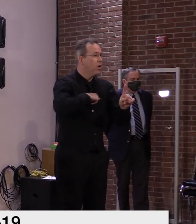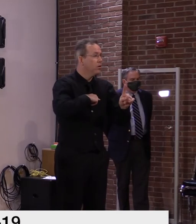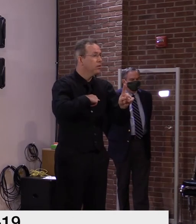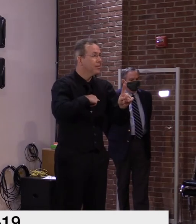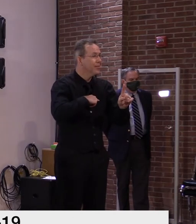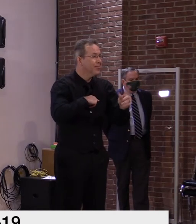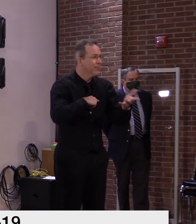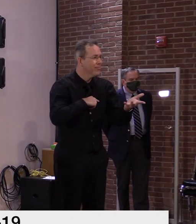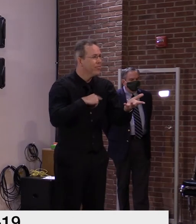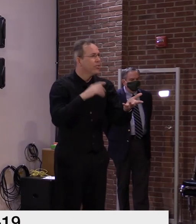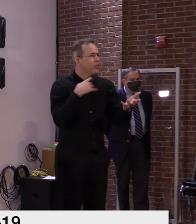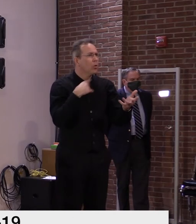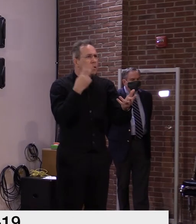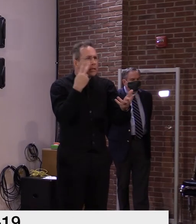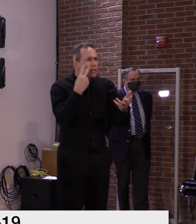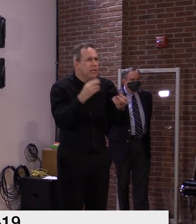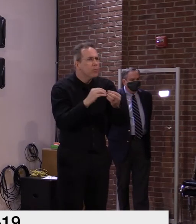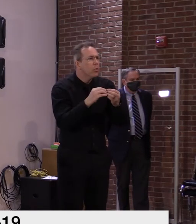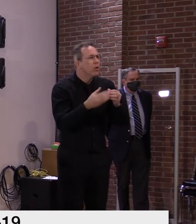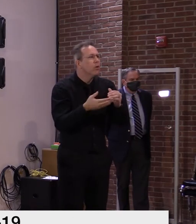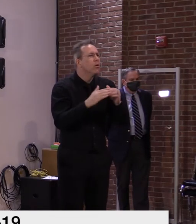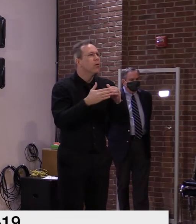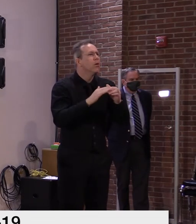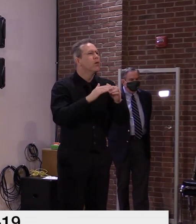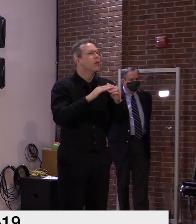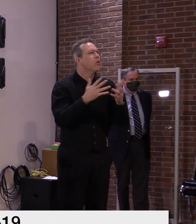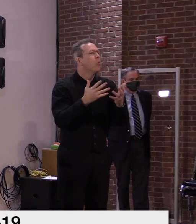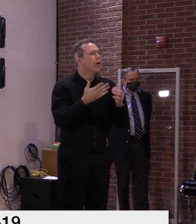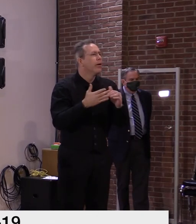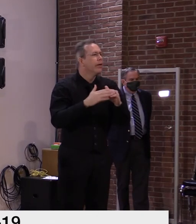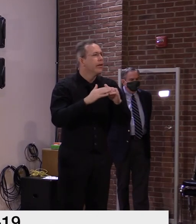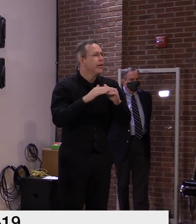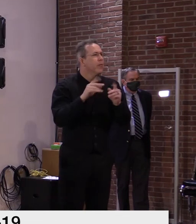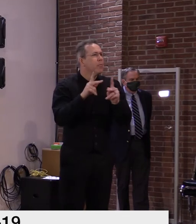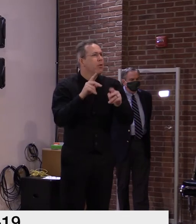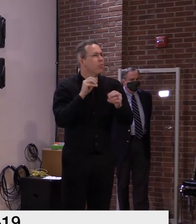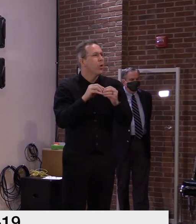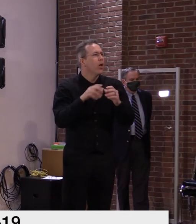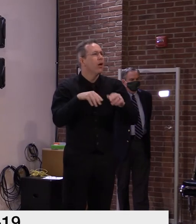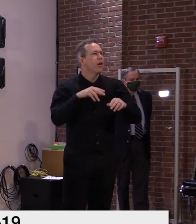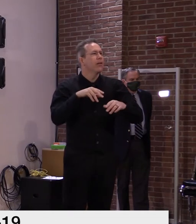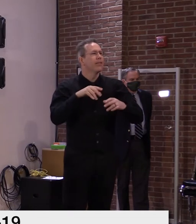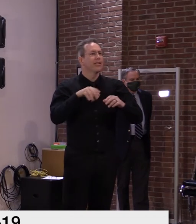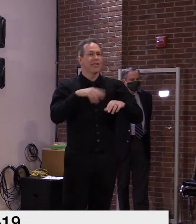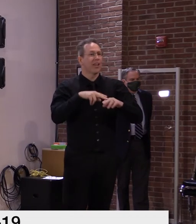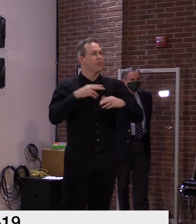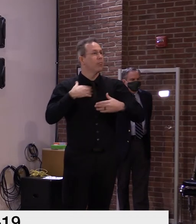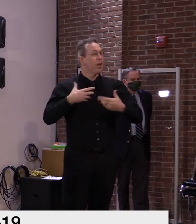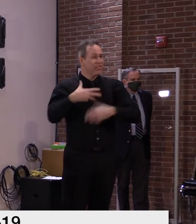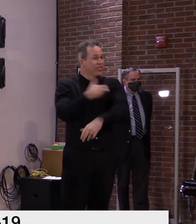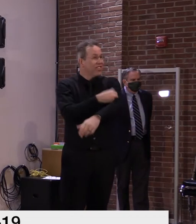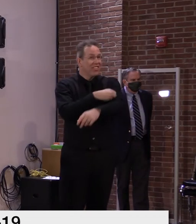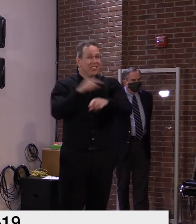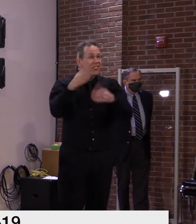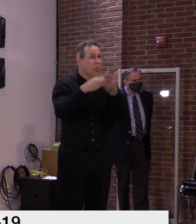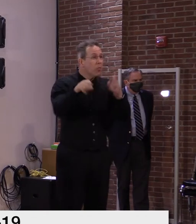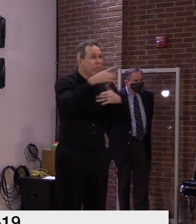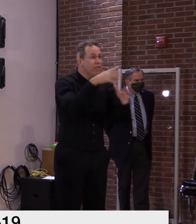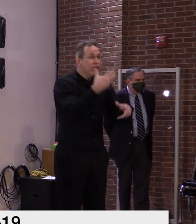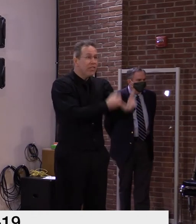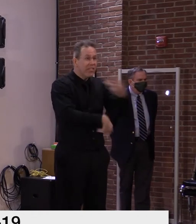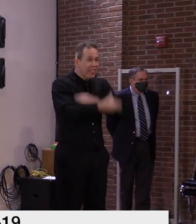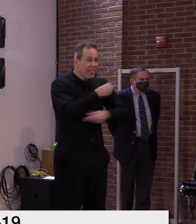increasing amounts of people with both natural immunity and vaccine-mediated immunity, which is going to be a wonderful